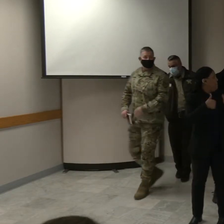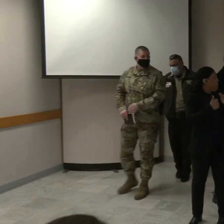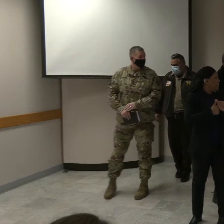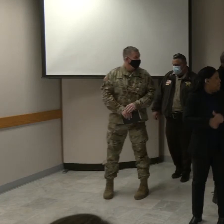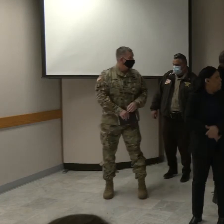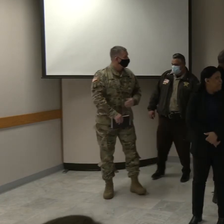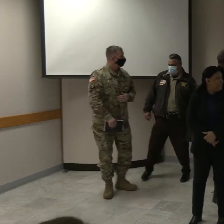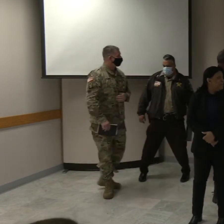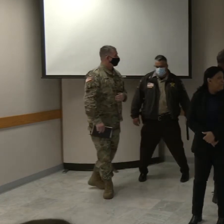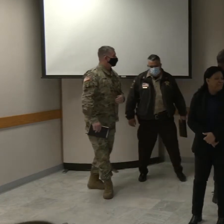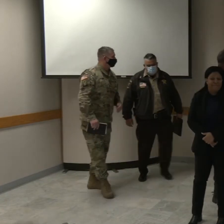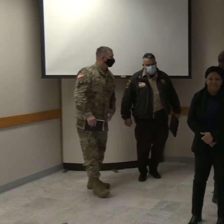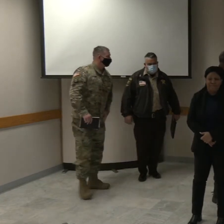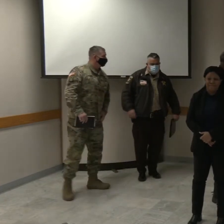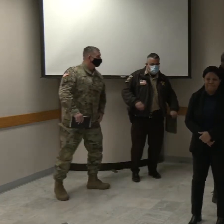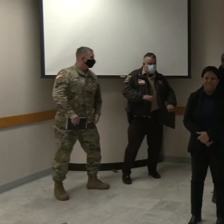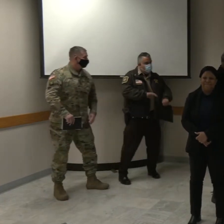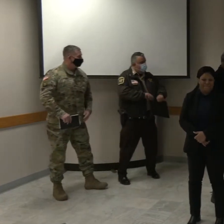Cat-like reflexes.